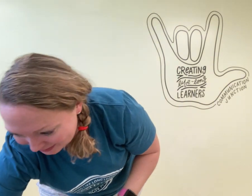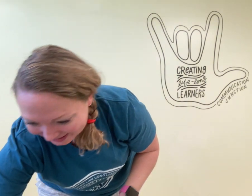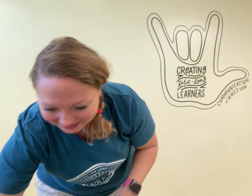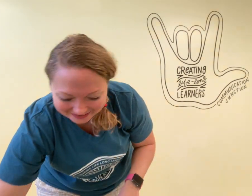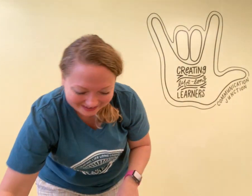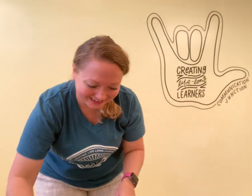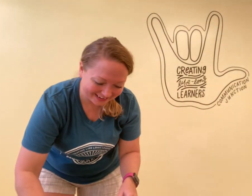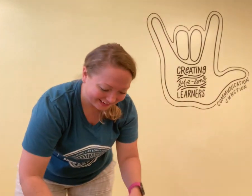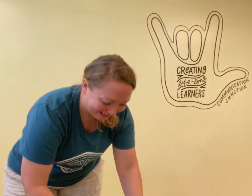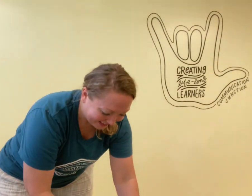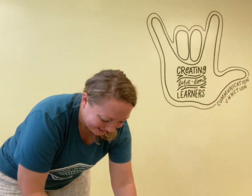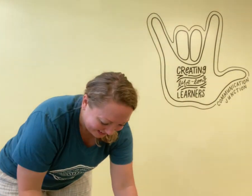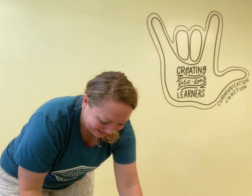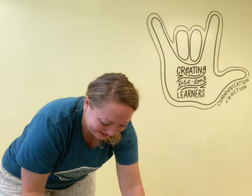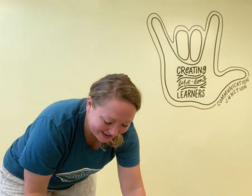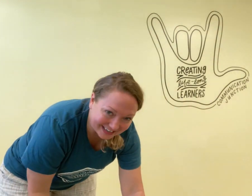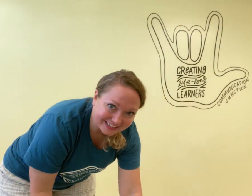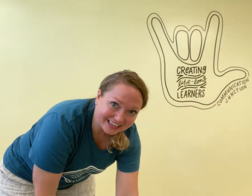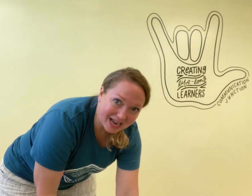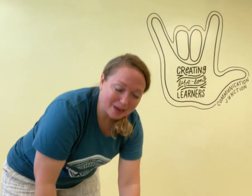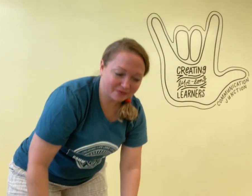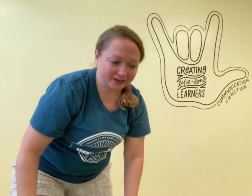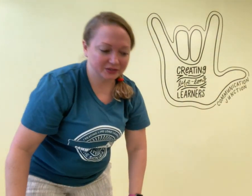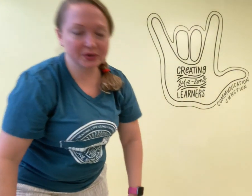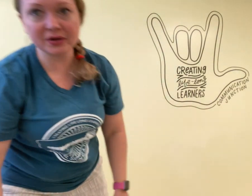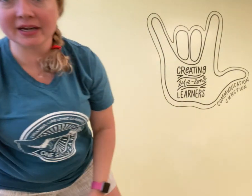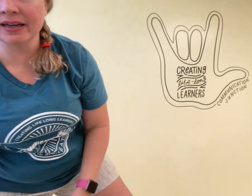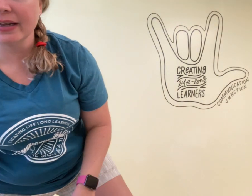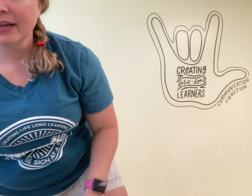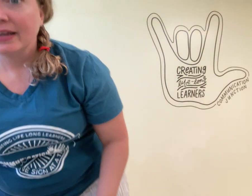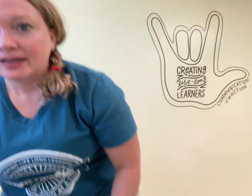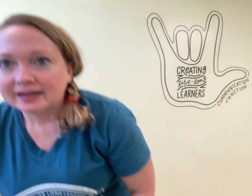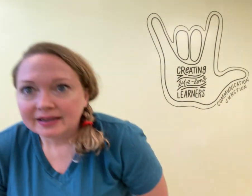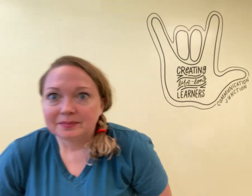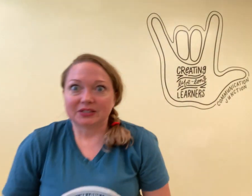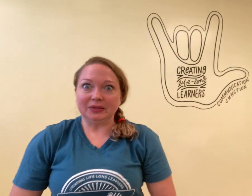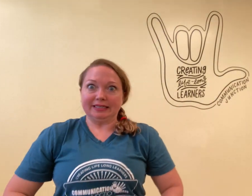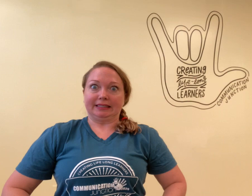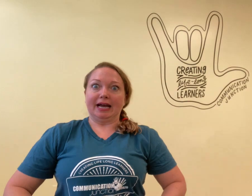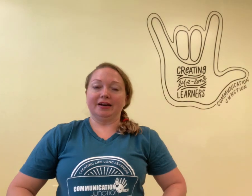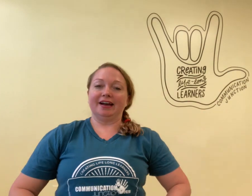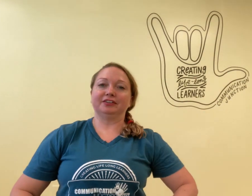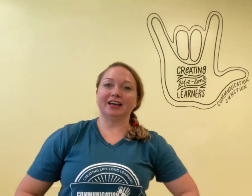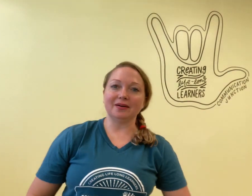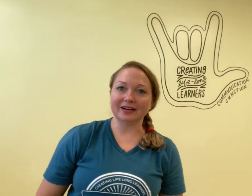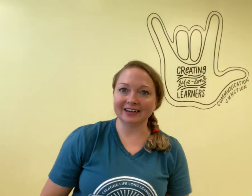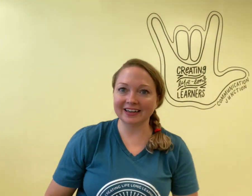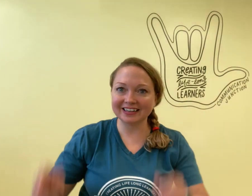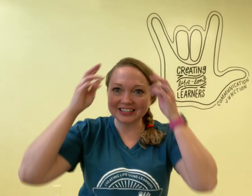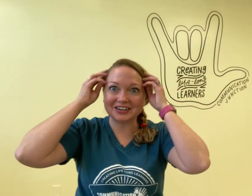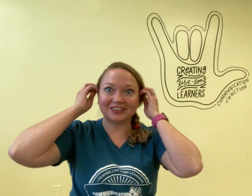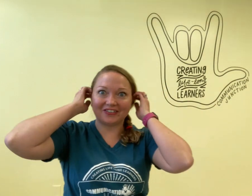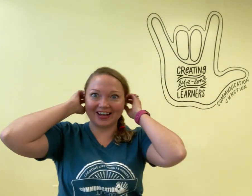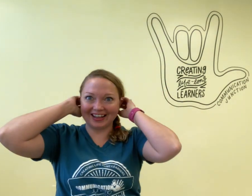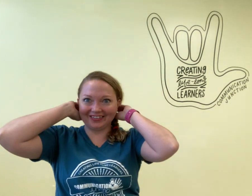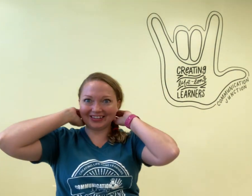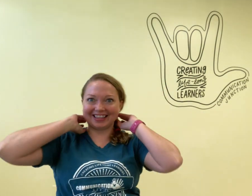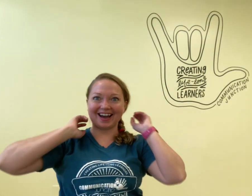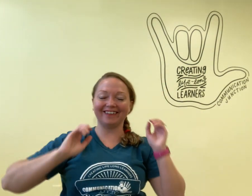here. Good job, friends. Whew. Miss Whitney's tired after that one. Did you have fun with that one?